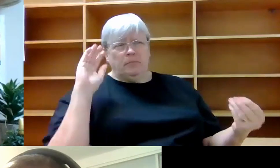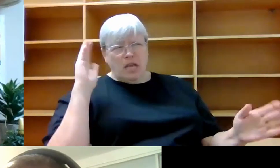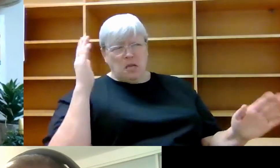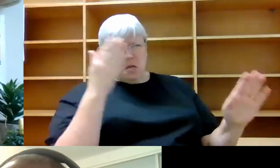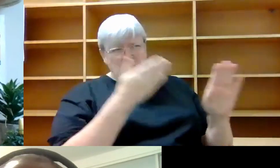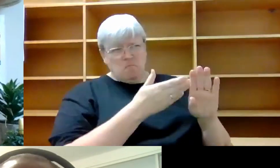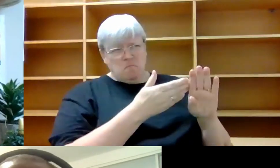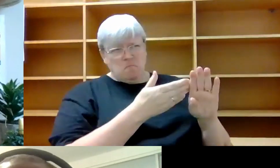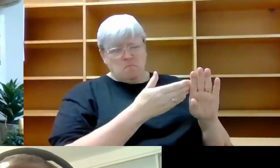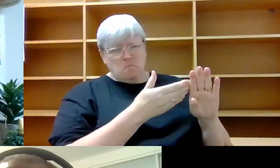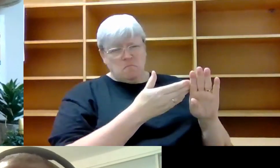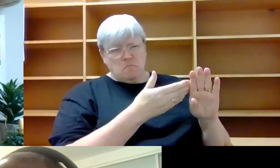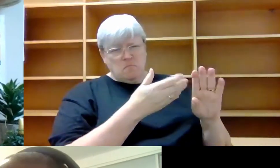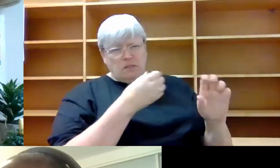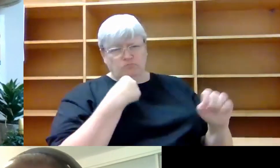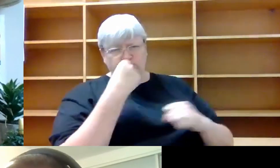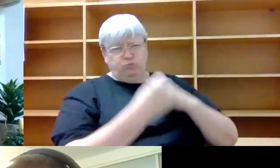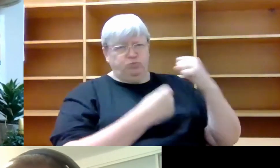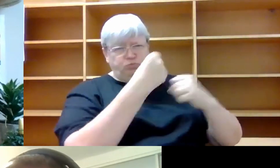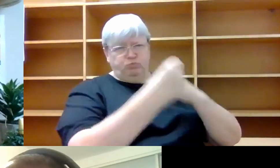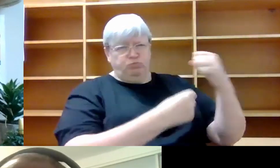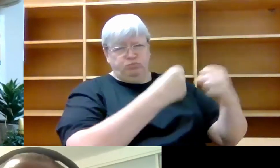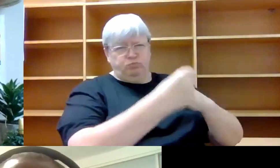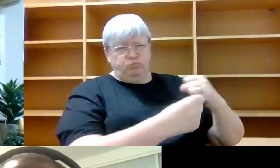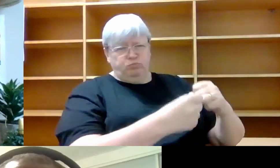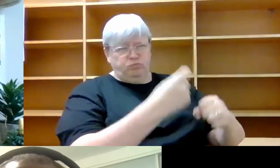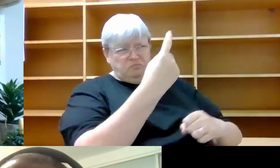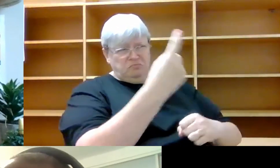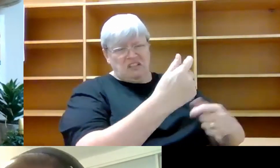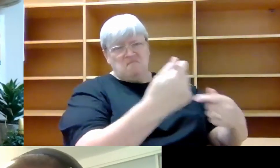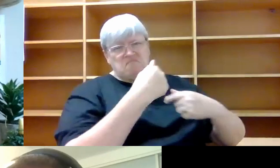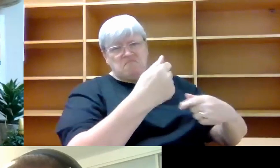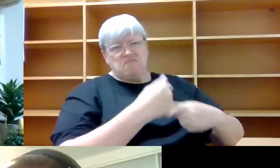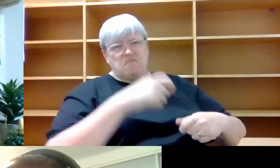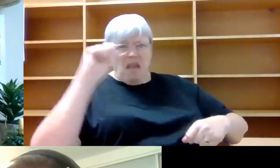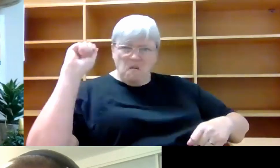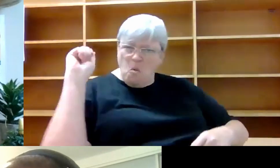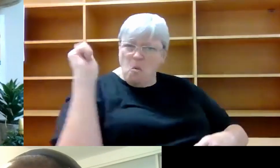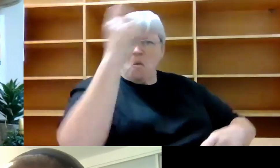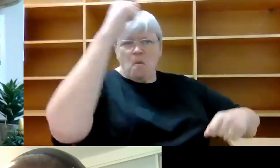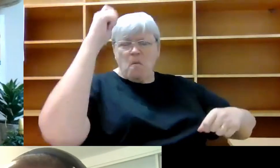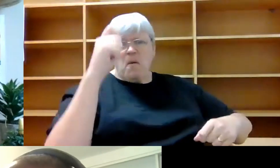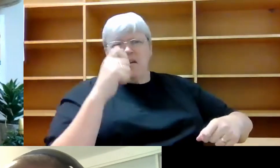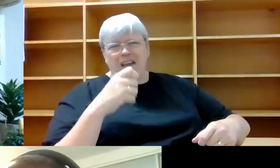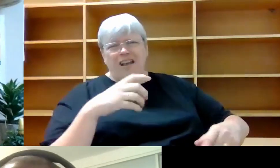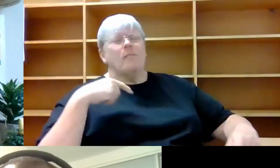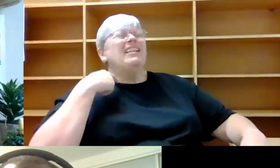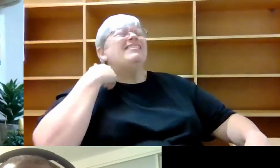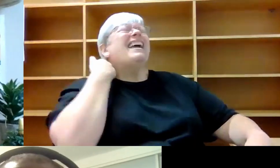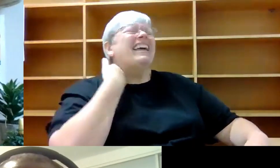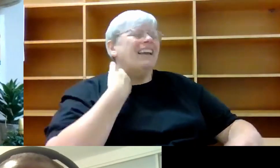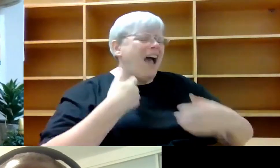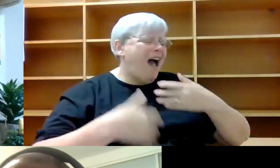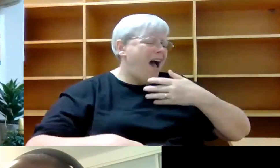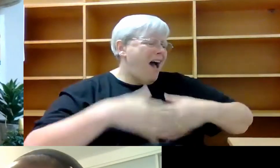me. I charged towards my tormentor. The whip crack was loud. He caught me on the neck, and the pain was